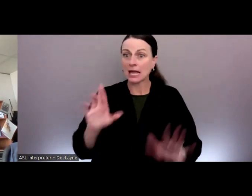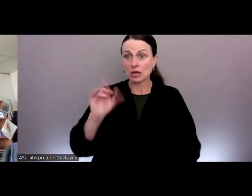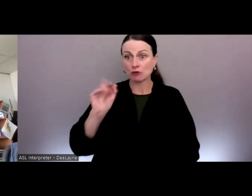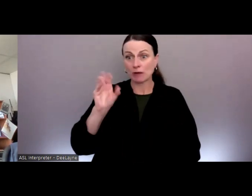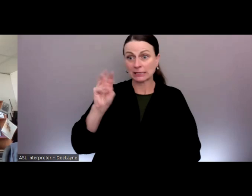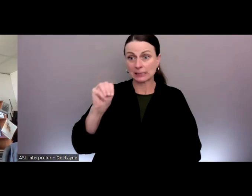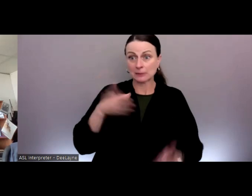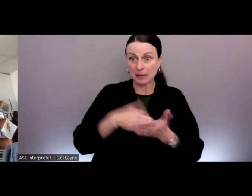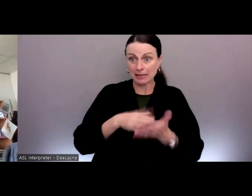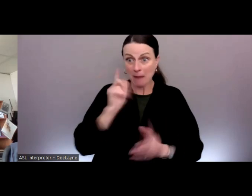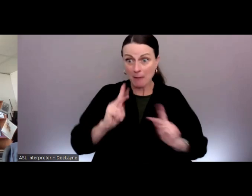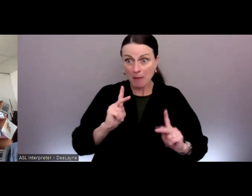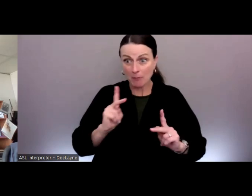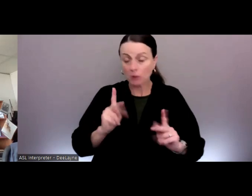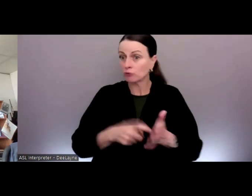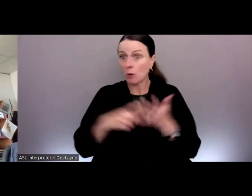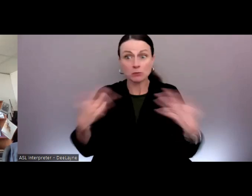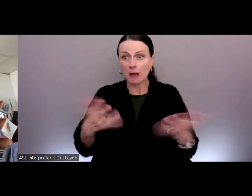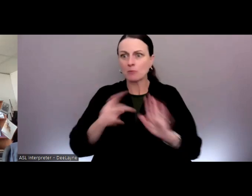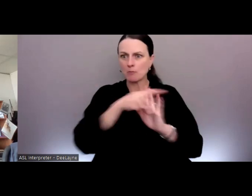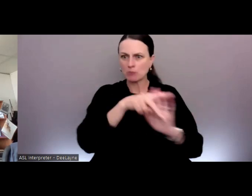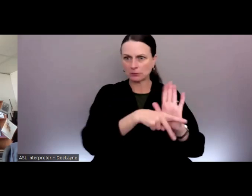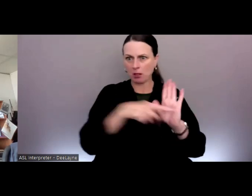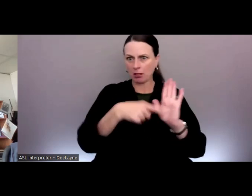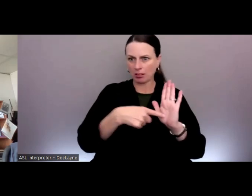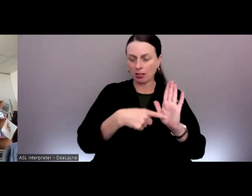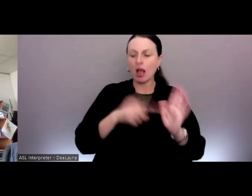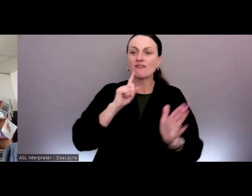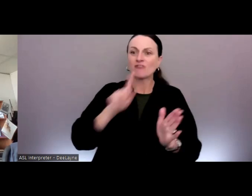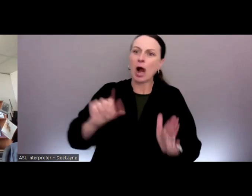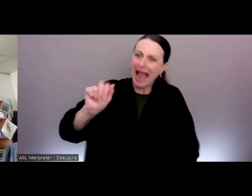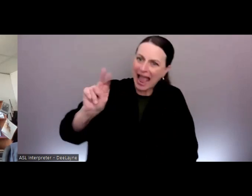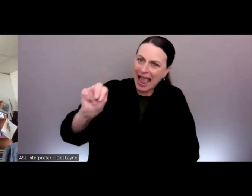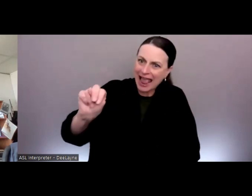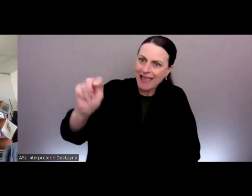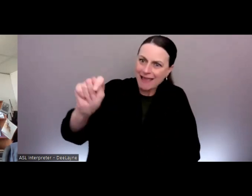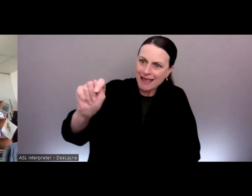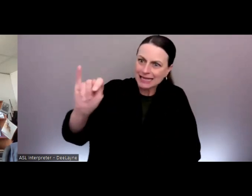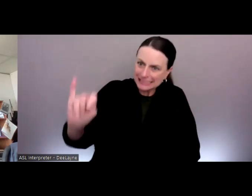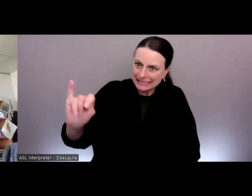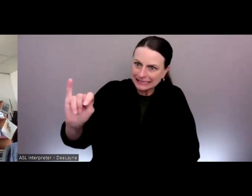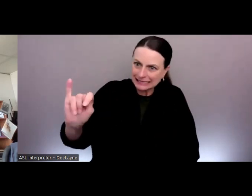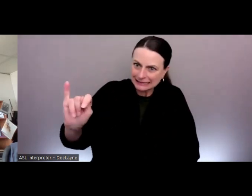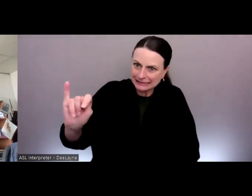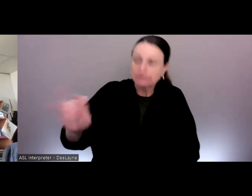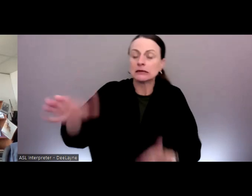people requires principles of anti-Black racism.